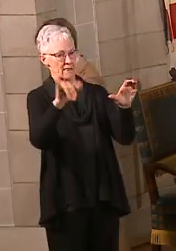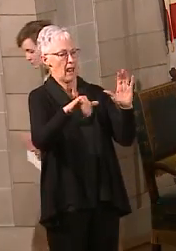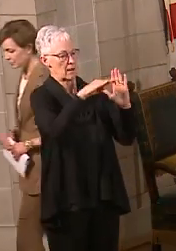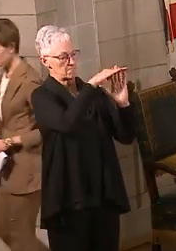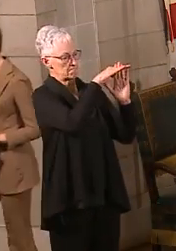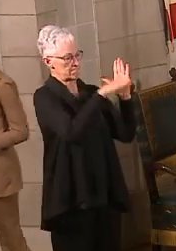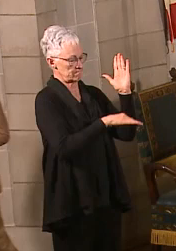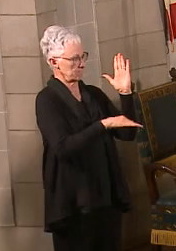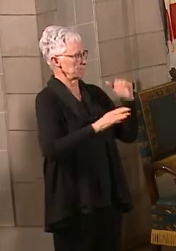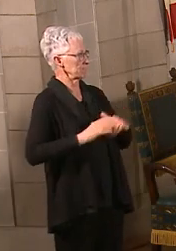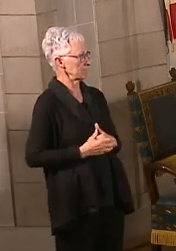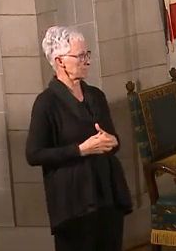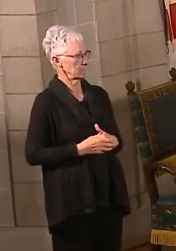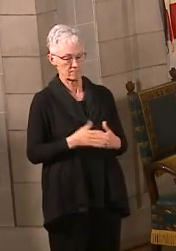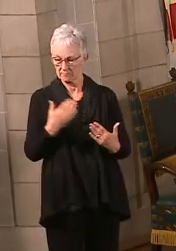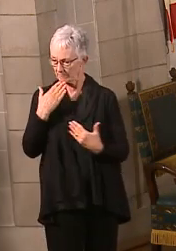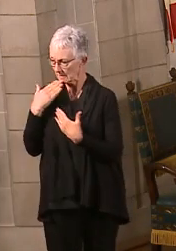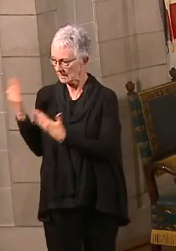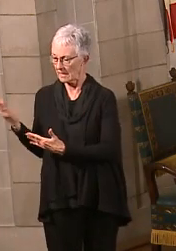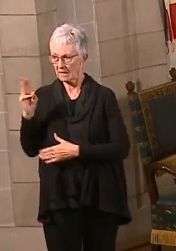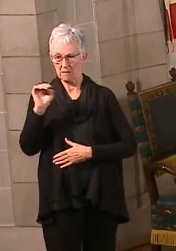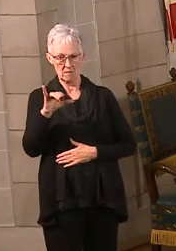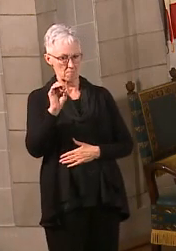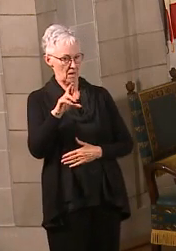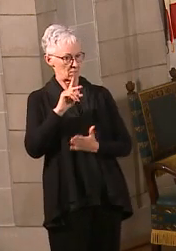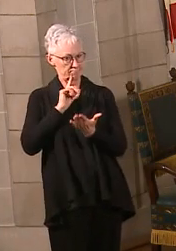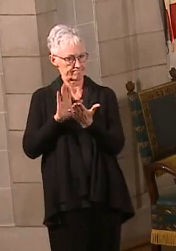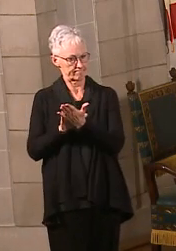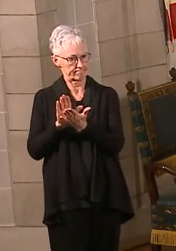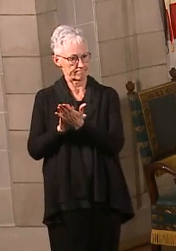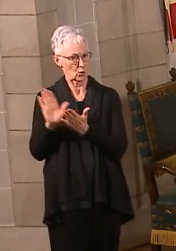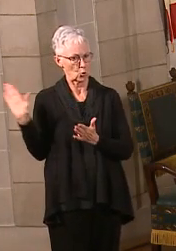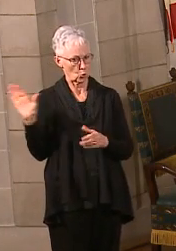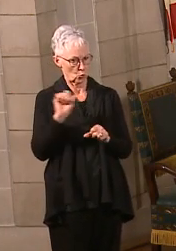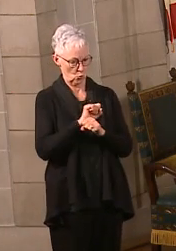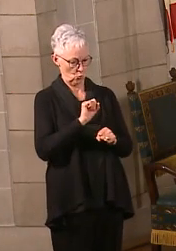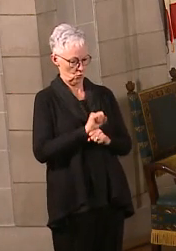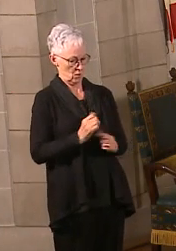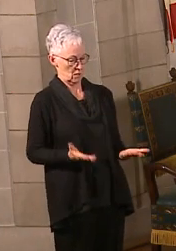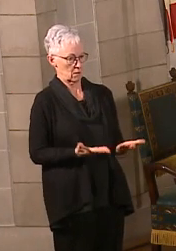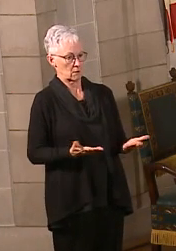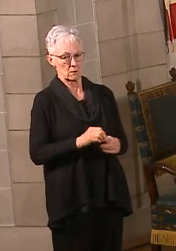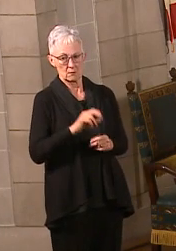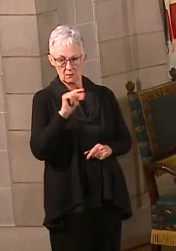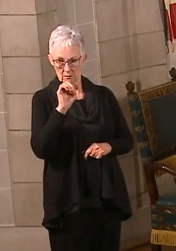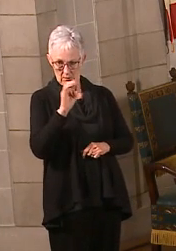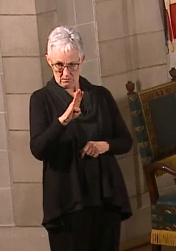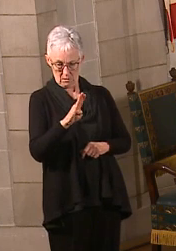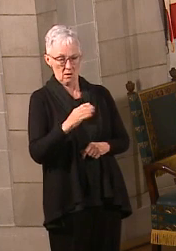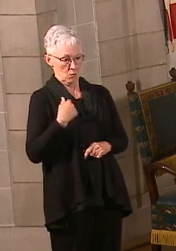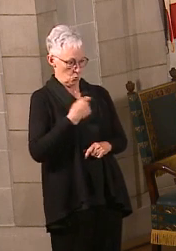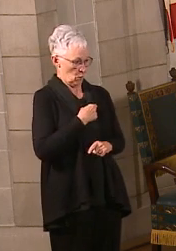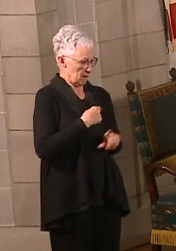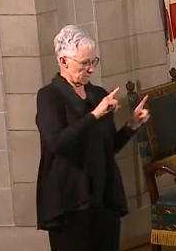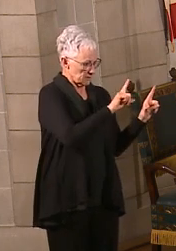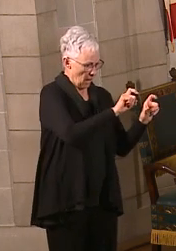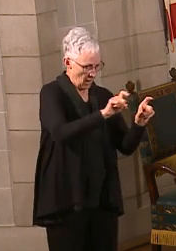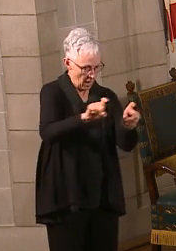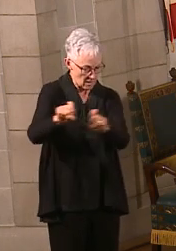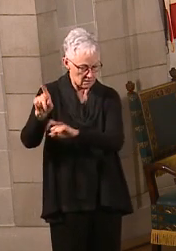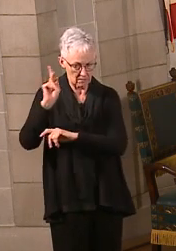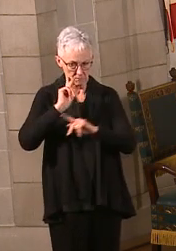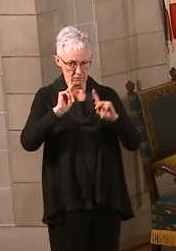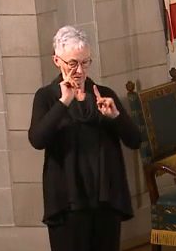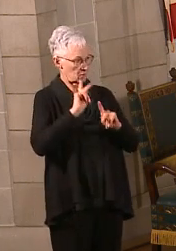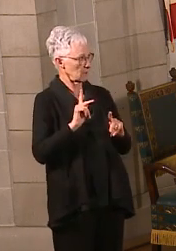Thank you, Mayor, and I want to compliment the work that you're doing here in the city, because if you look at the testing and the rates of people testing positive, and Dr.